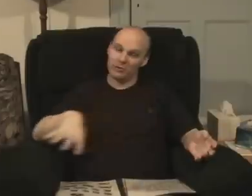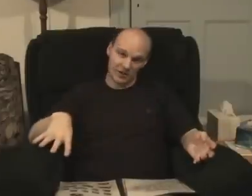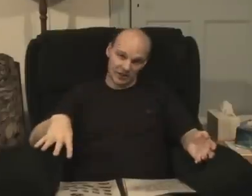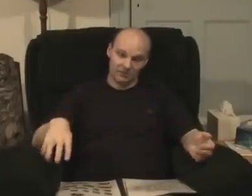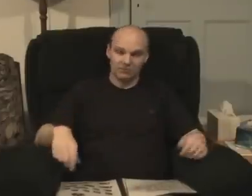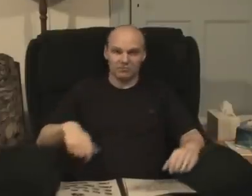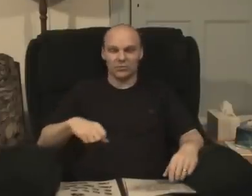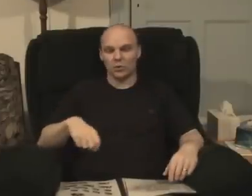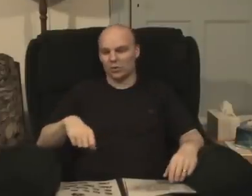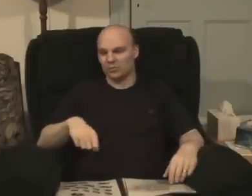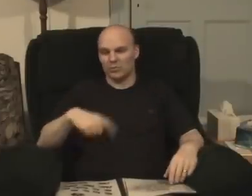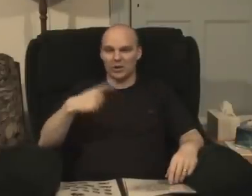340 or